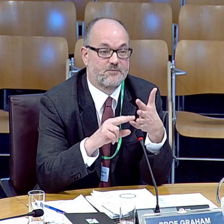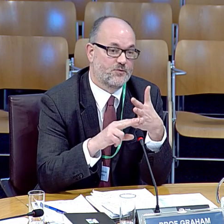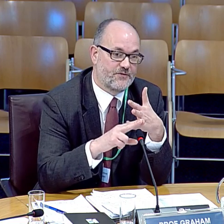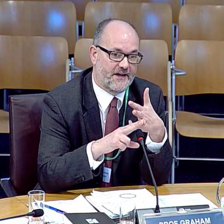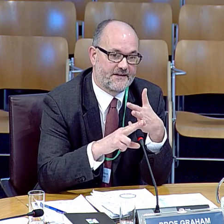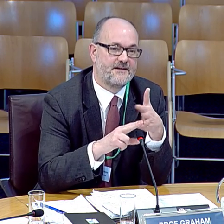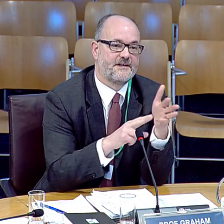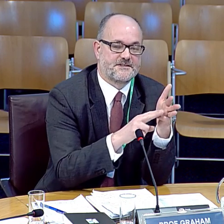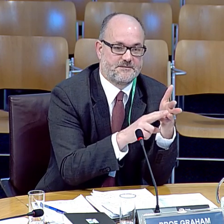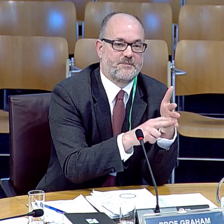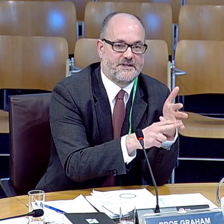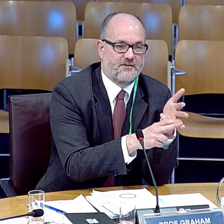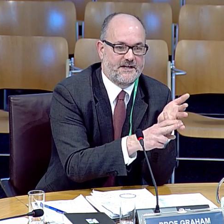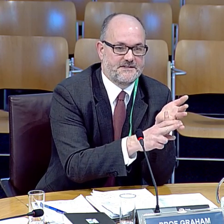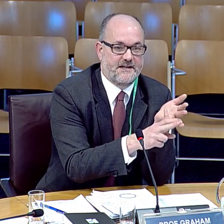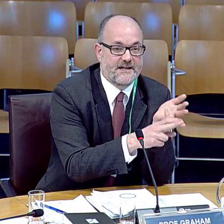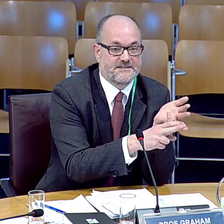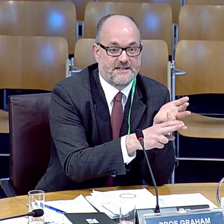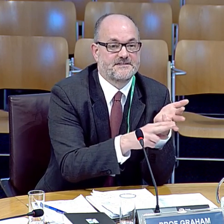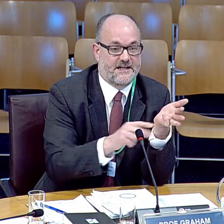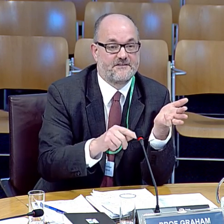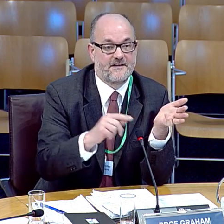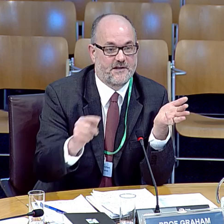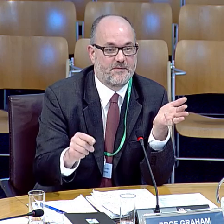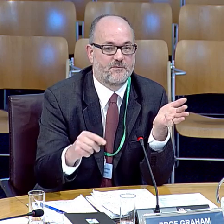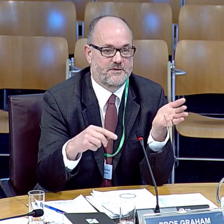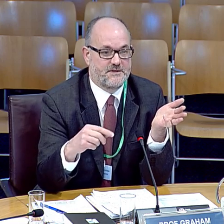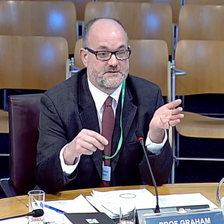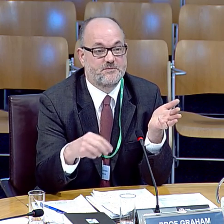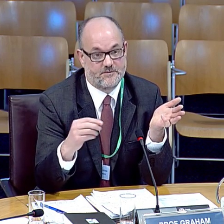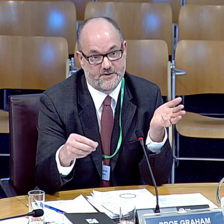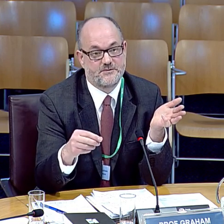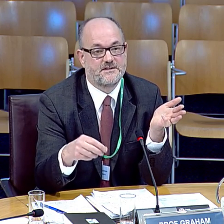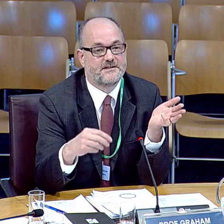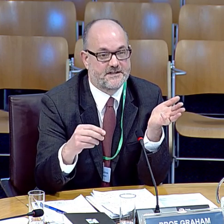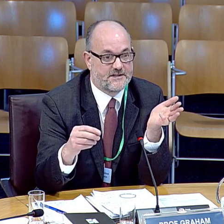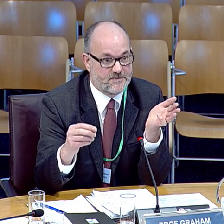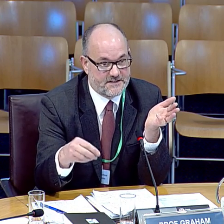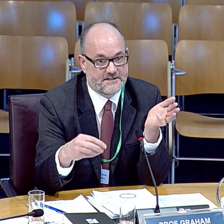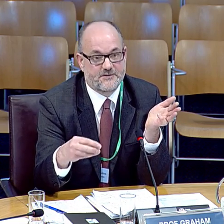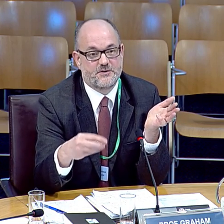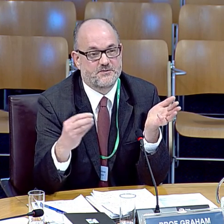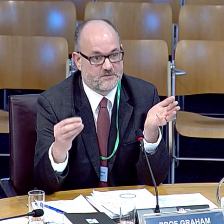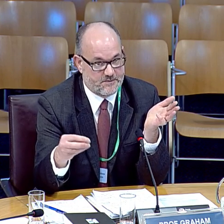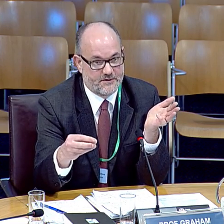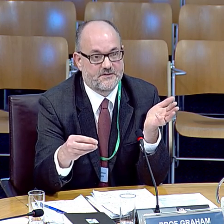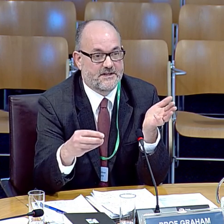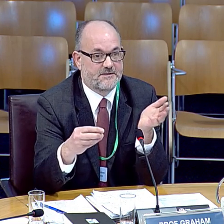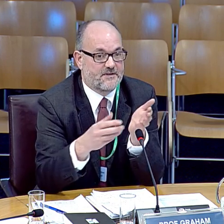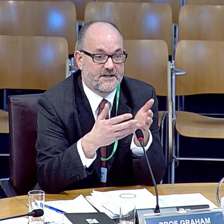more than simply creating access and thinking about what it means to promote BSL use, to promote